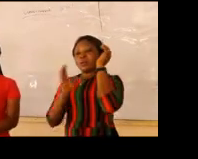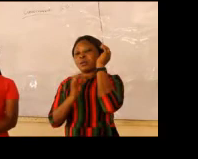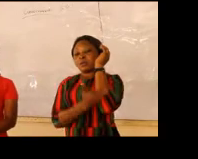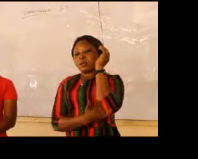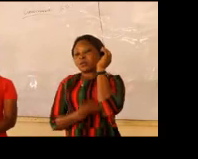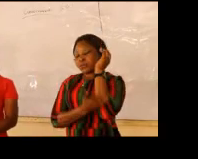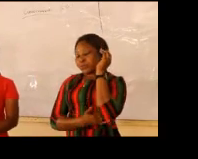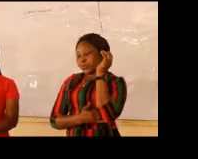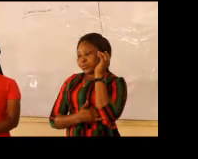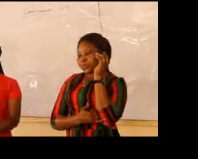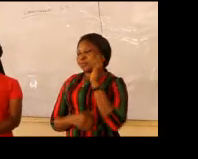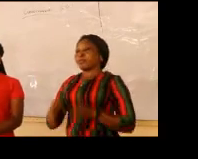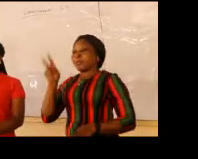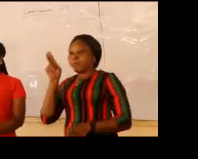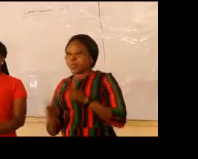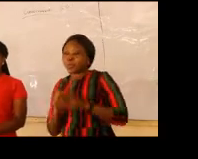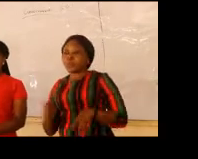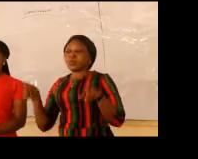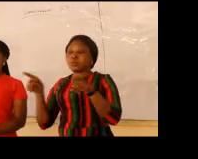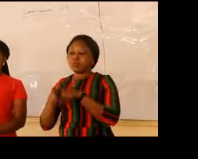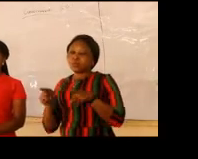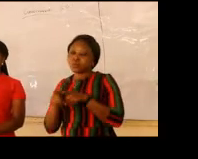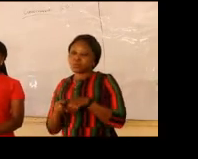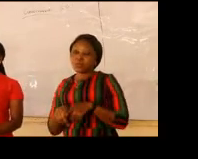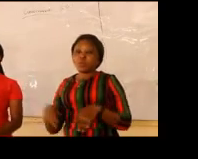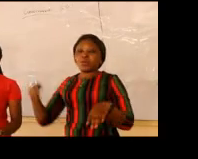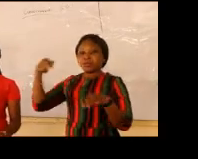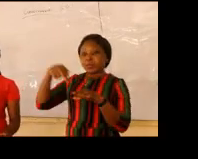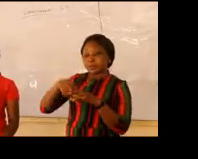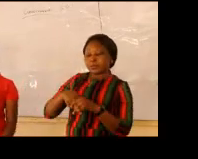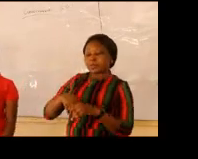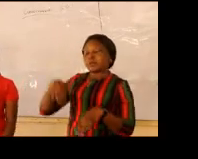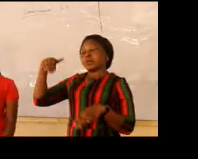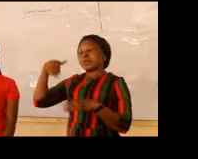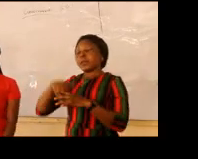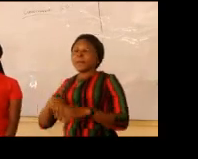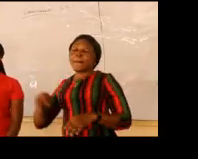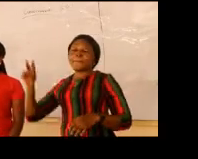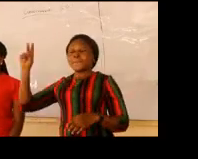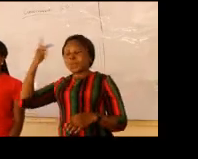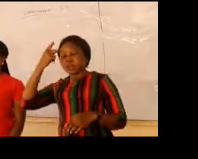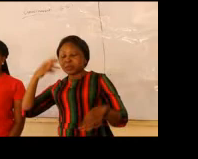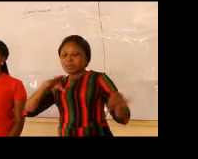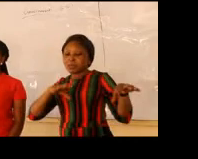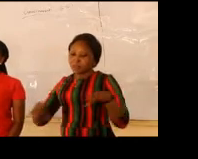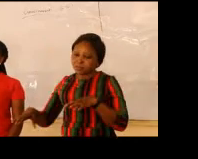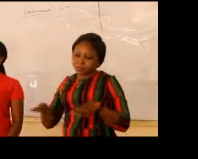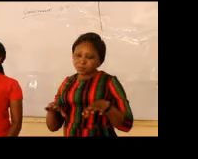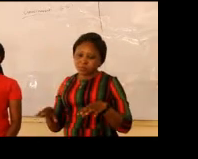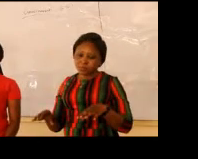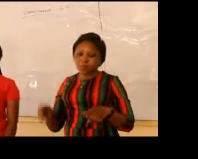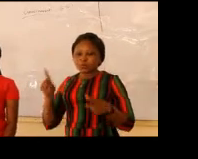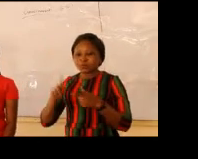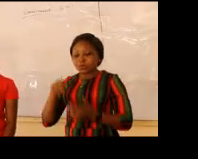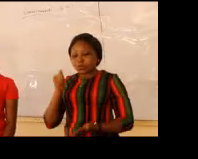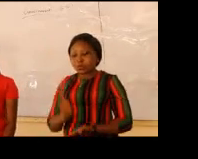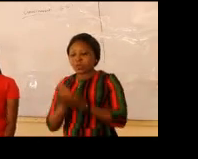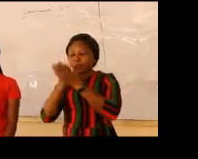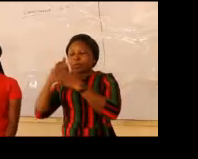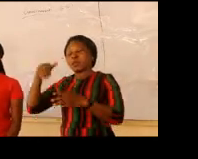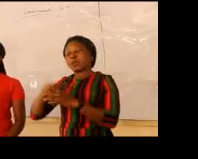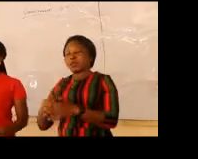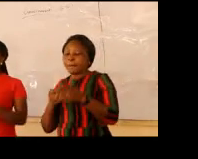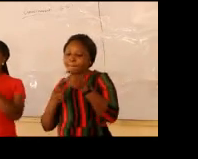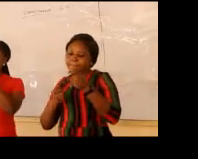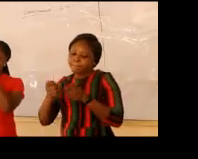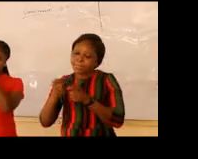said that people also participate in political activities to help in the